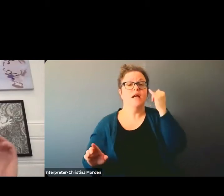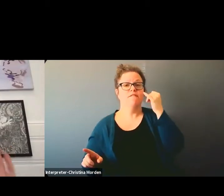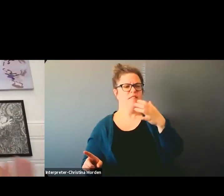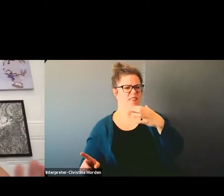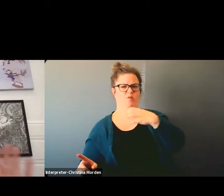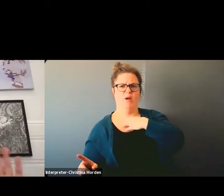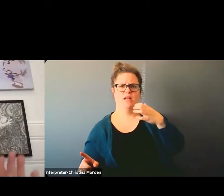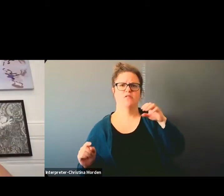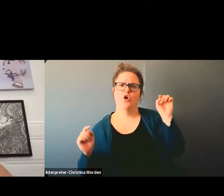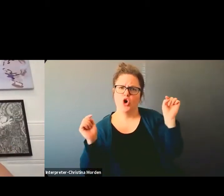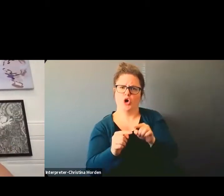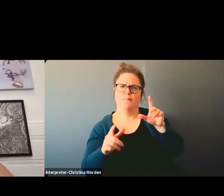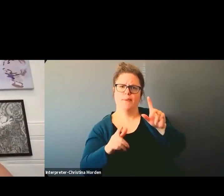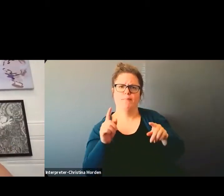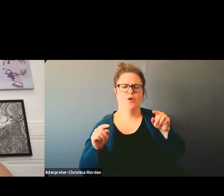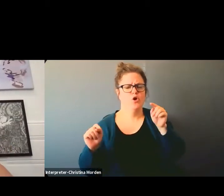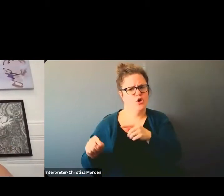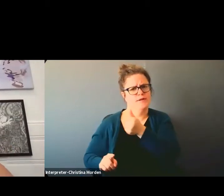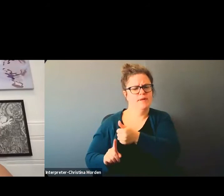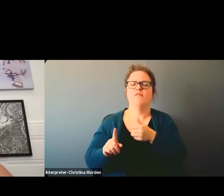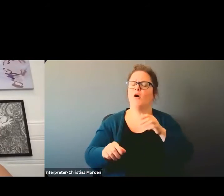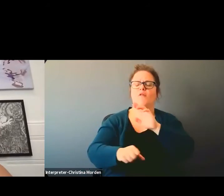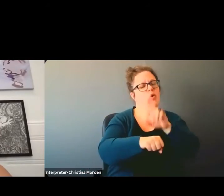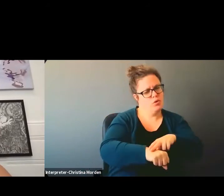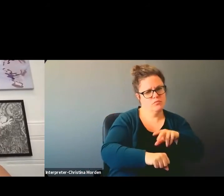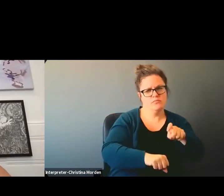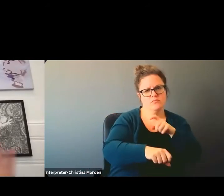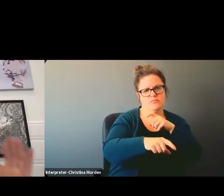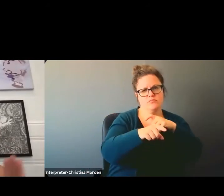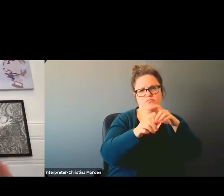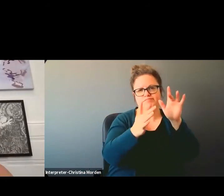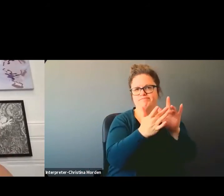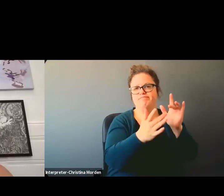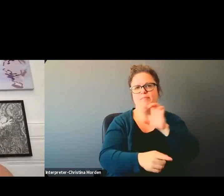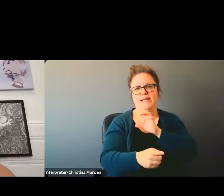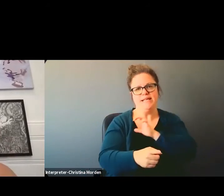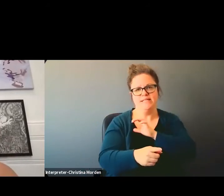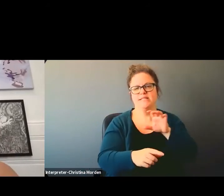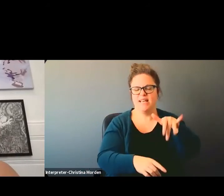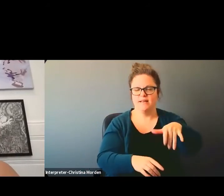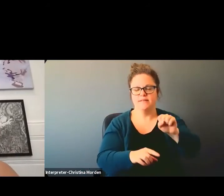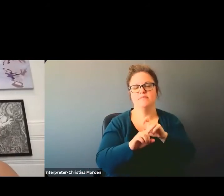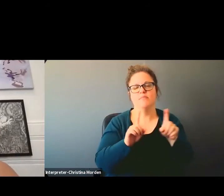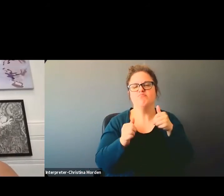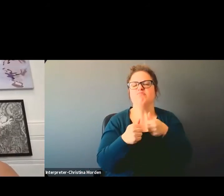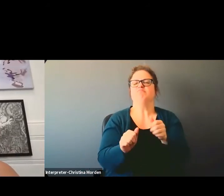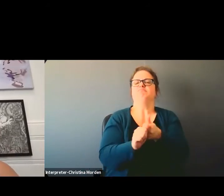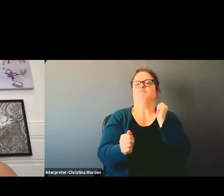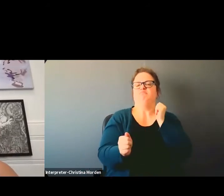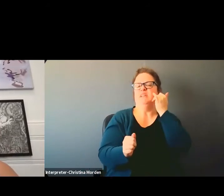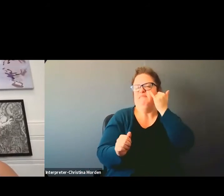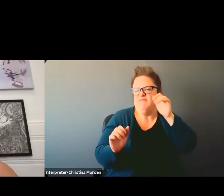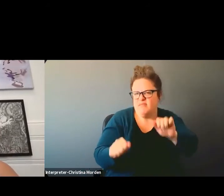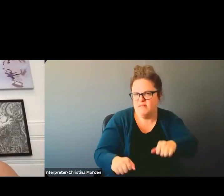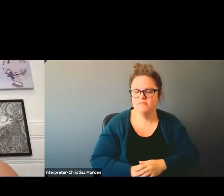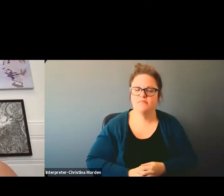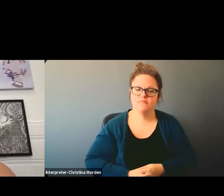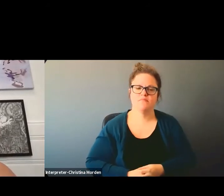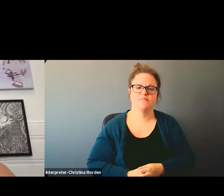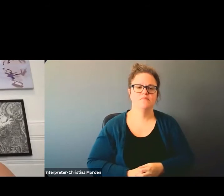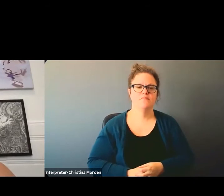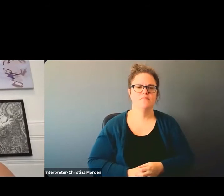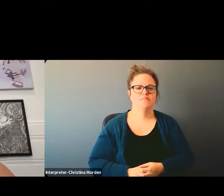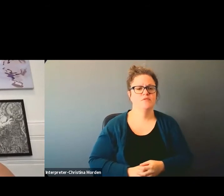then absolutely, you need to call the police to do this, to handle the situation. But the big thing is, just